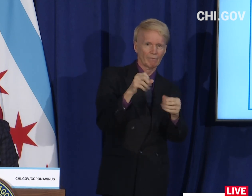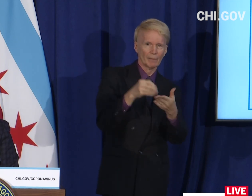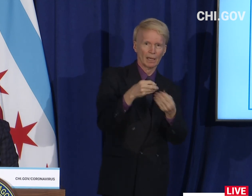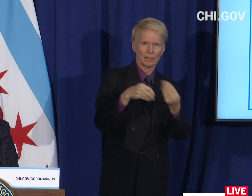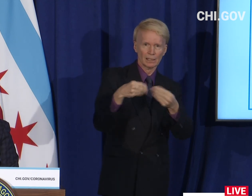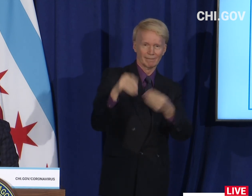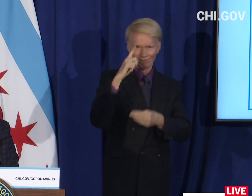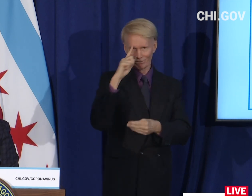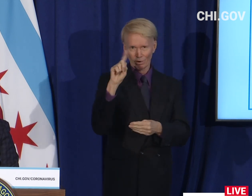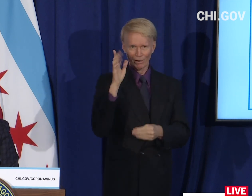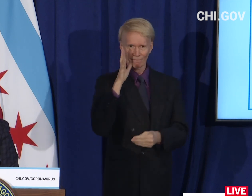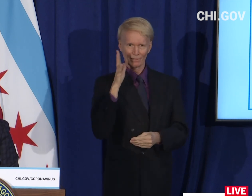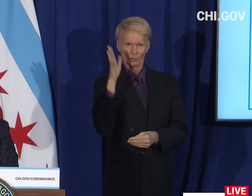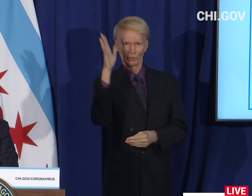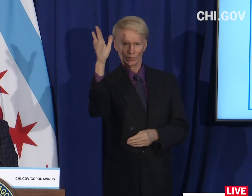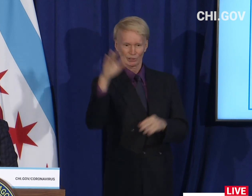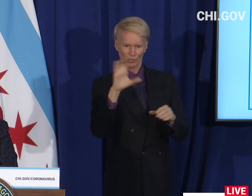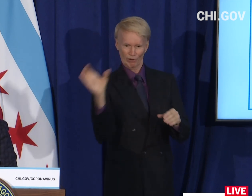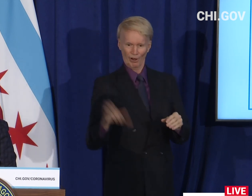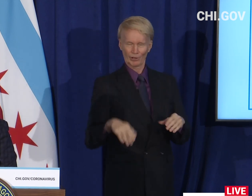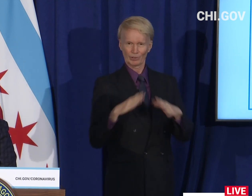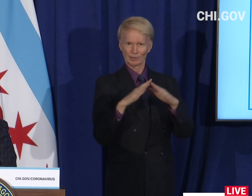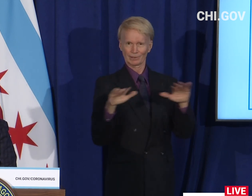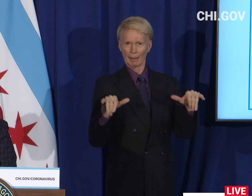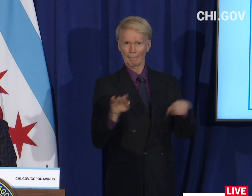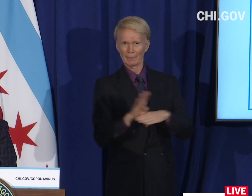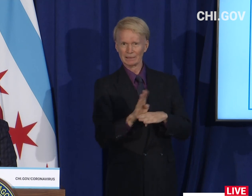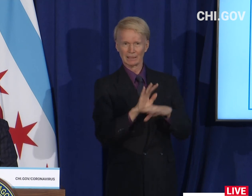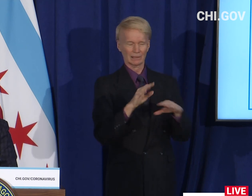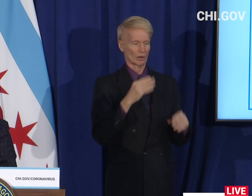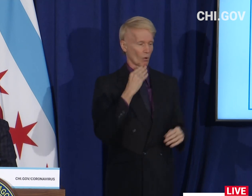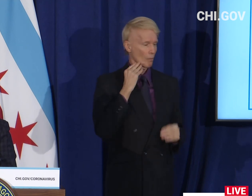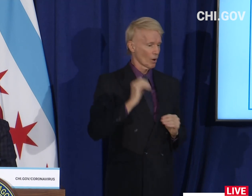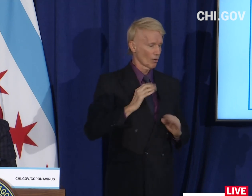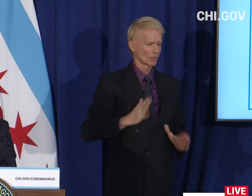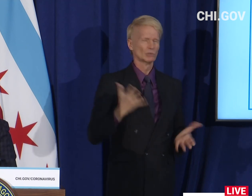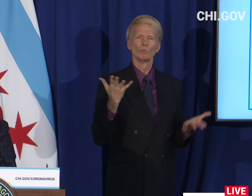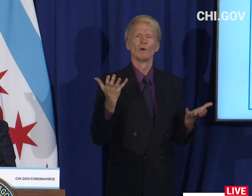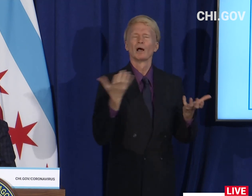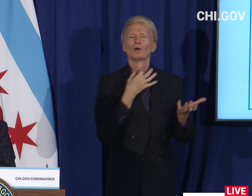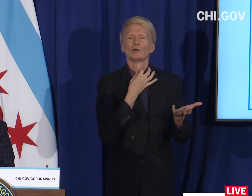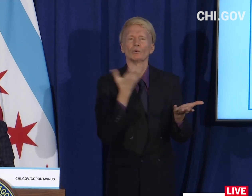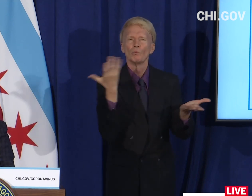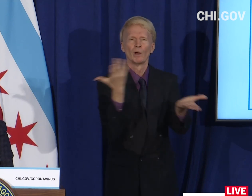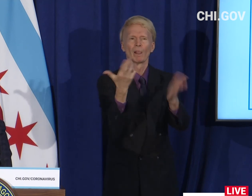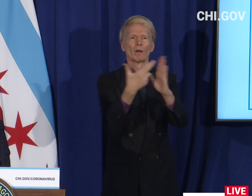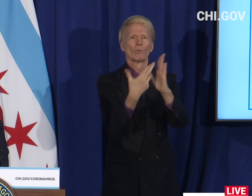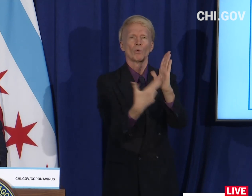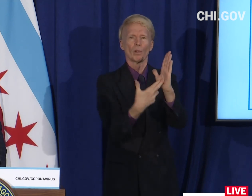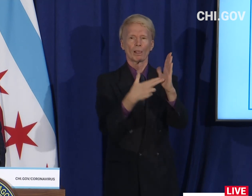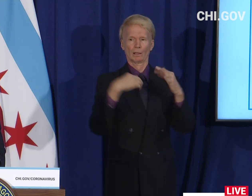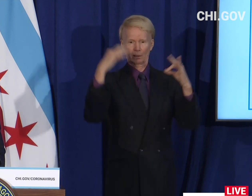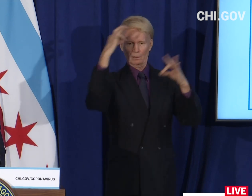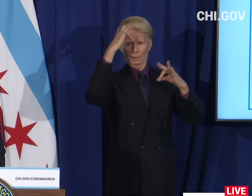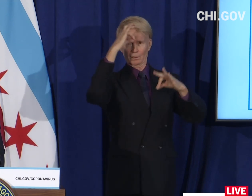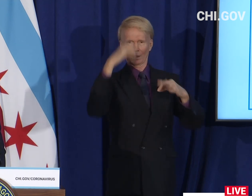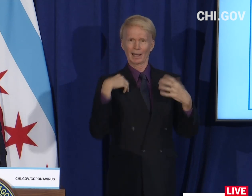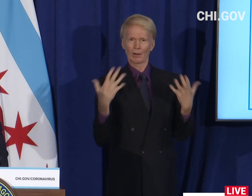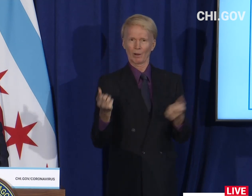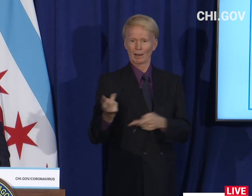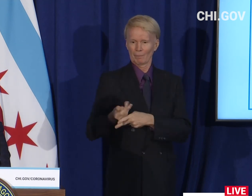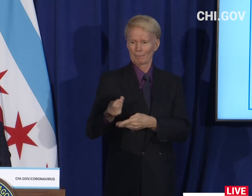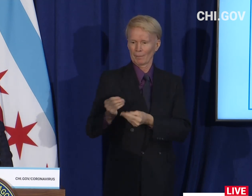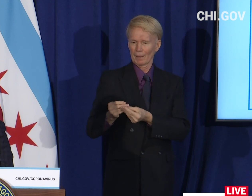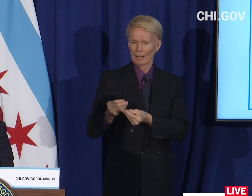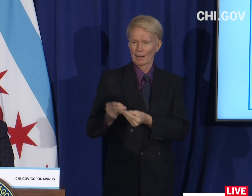from homeowners. We hear it from businesses. They just want to know what the rules are, and so they can account for that